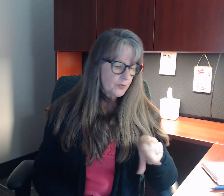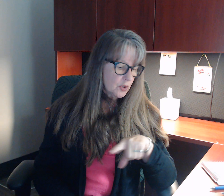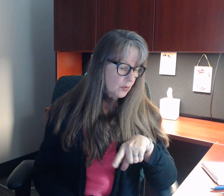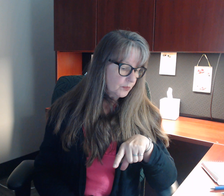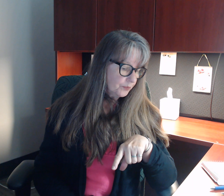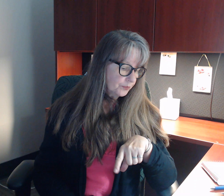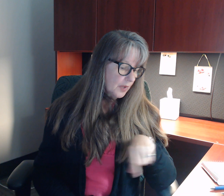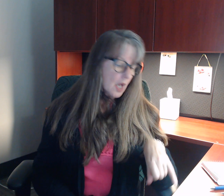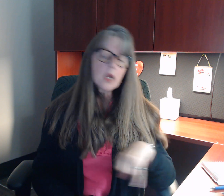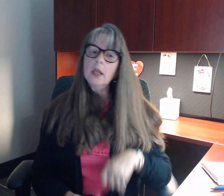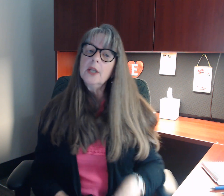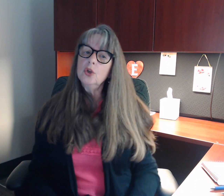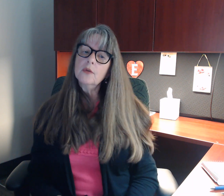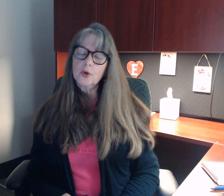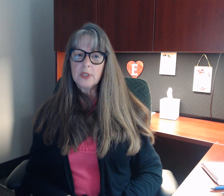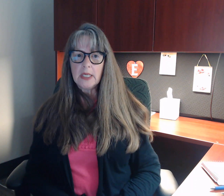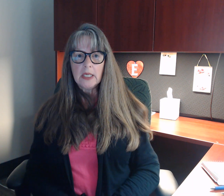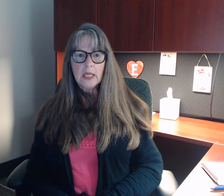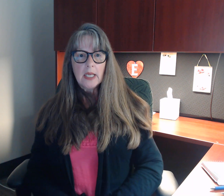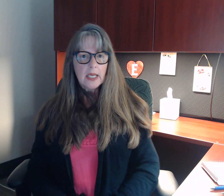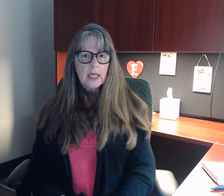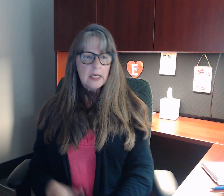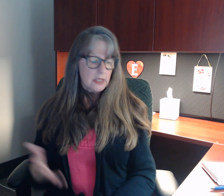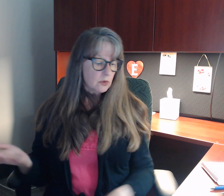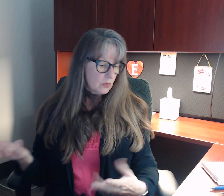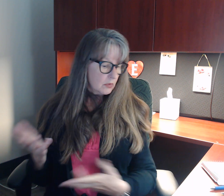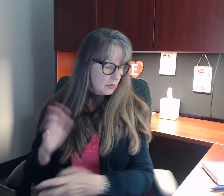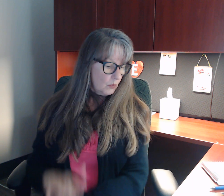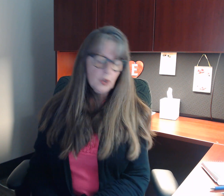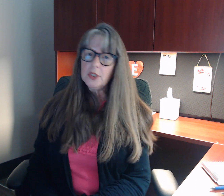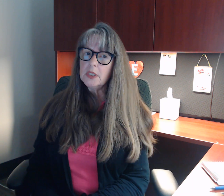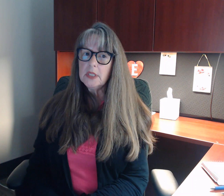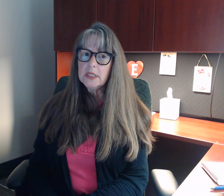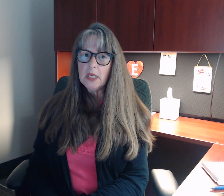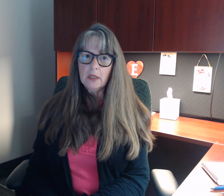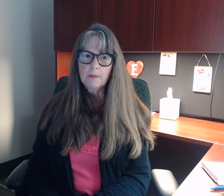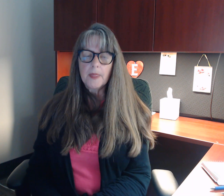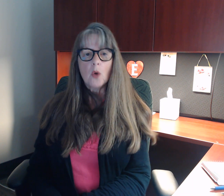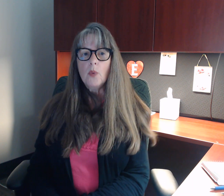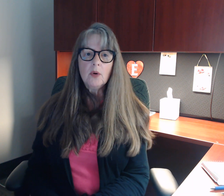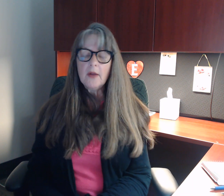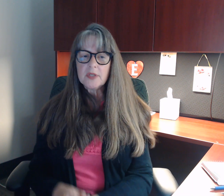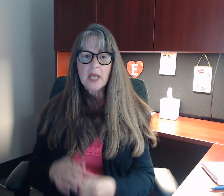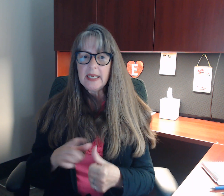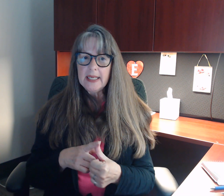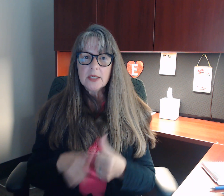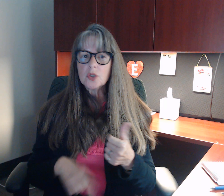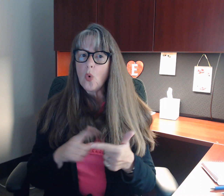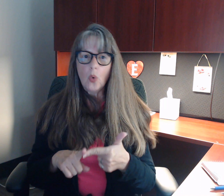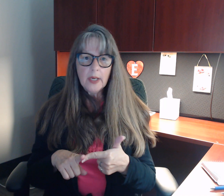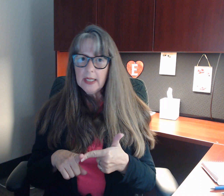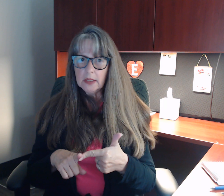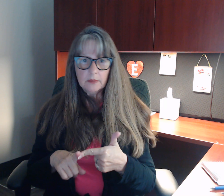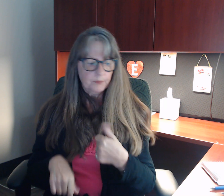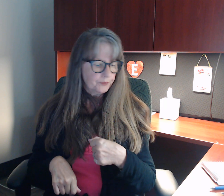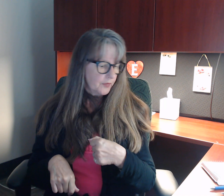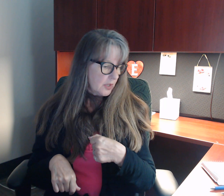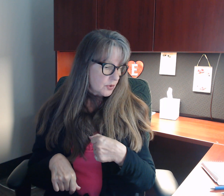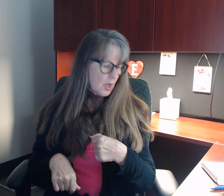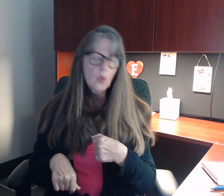So Gallaudet University is in Washington, D.C. We don't have to sign is or in. So